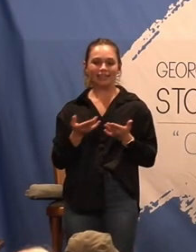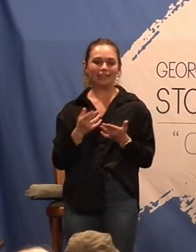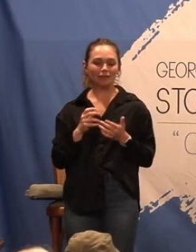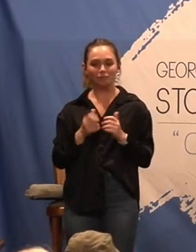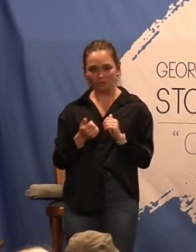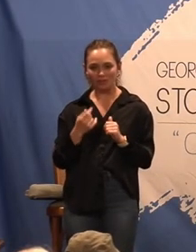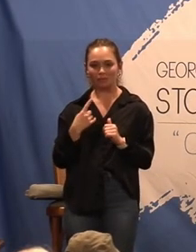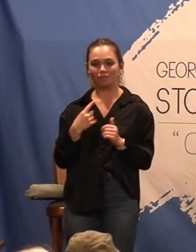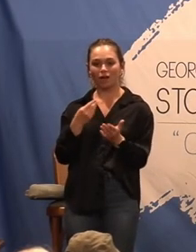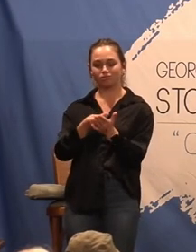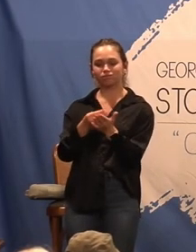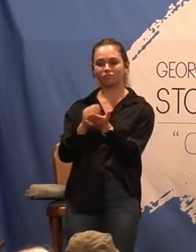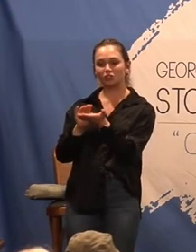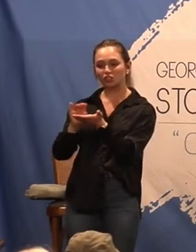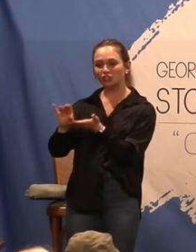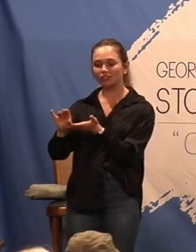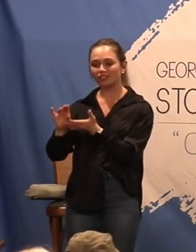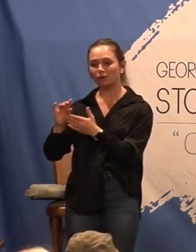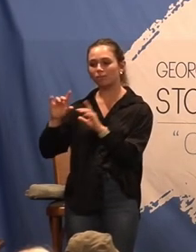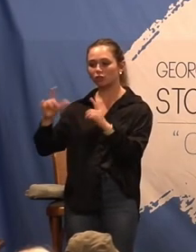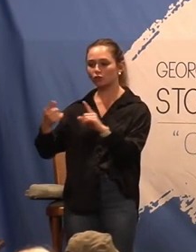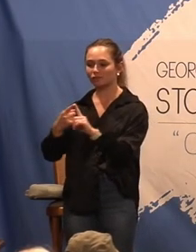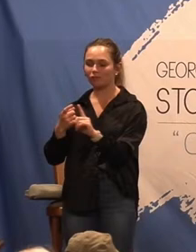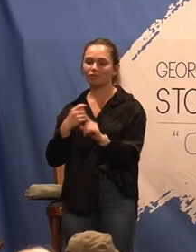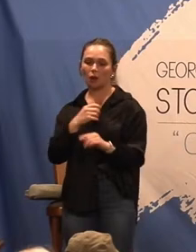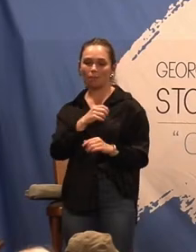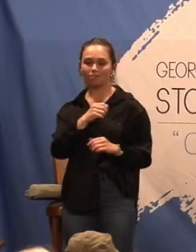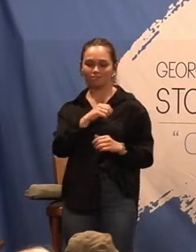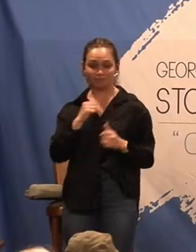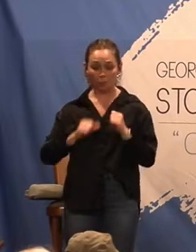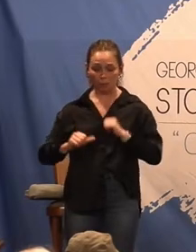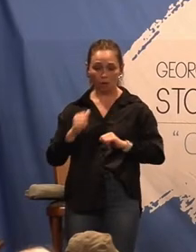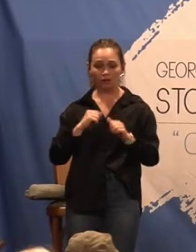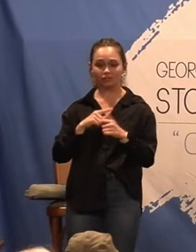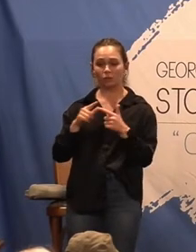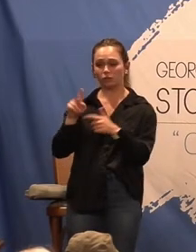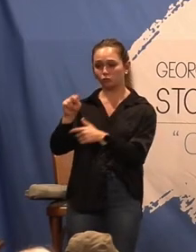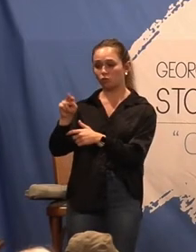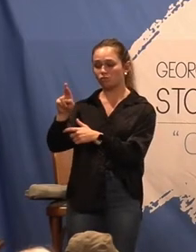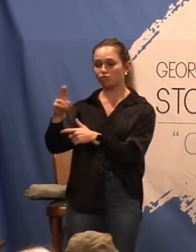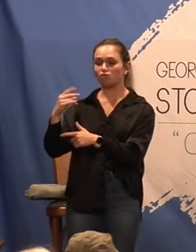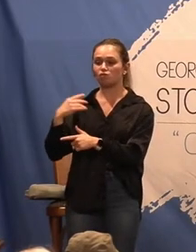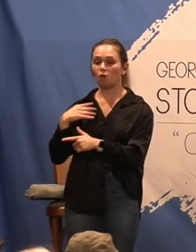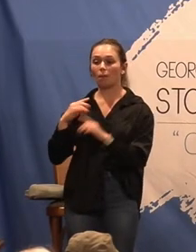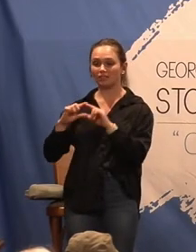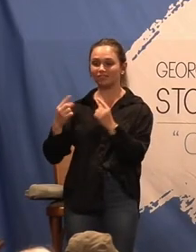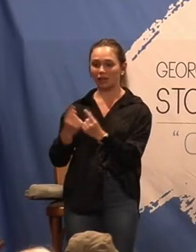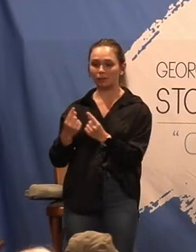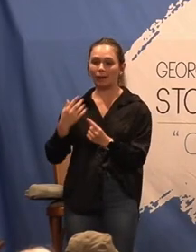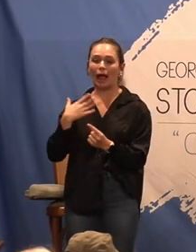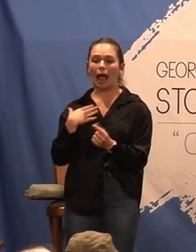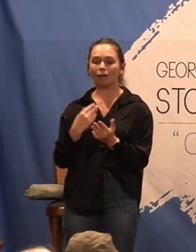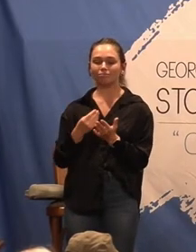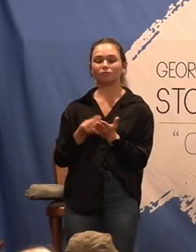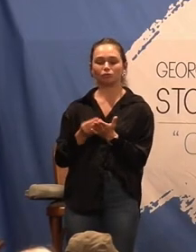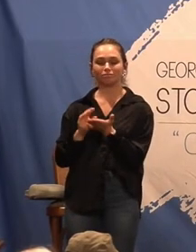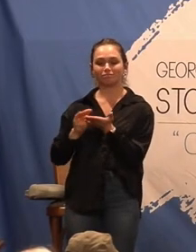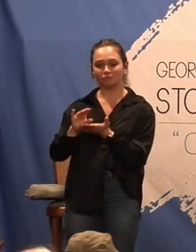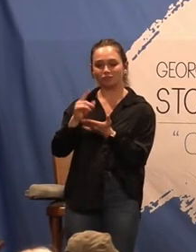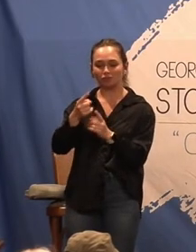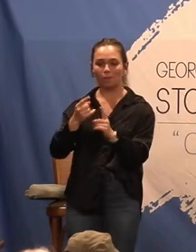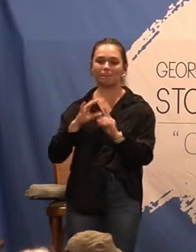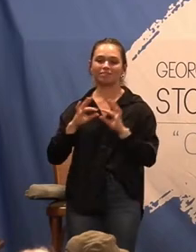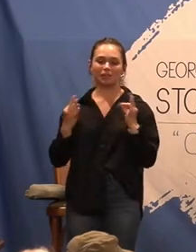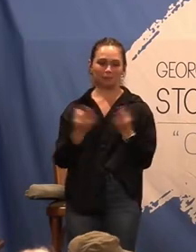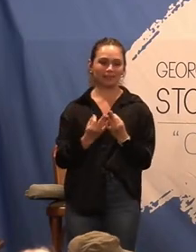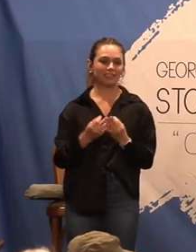a grant from the Georgia Council for the Arts, a grant from the Nora Roberts Foundation, and a generous gift from my family. Everyone,